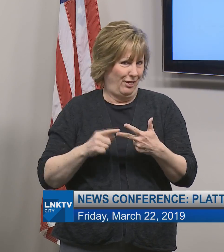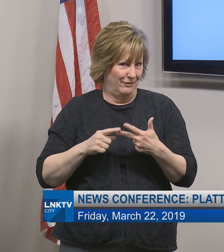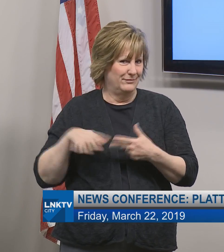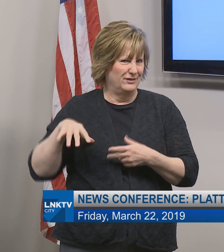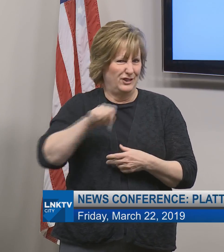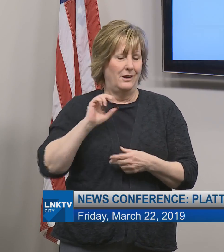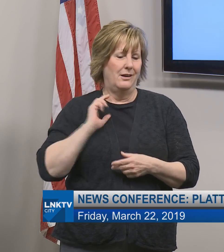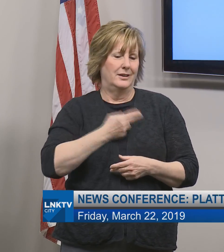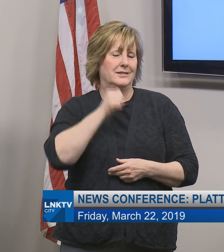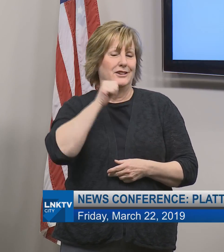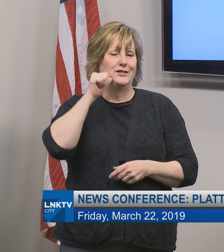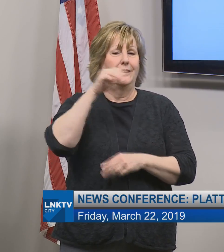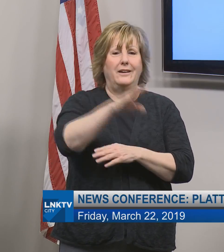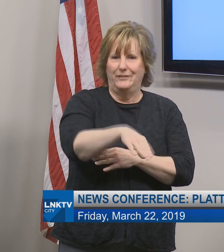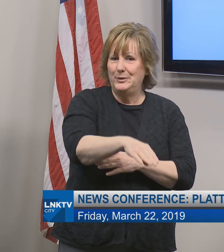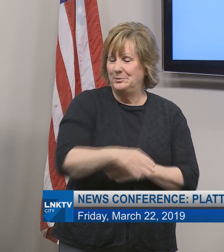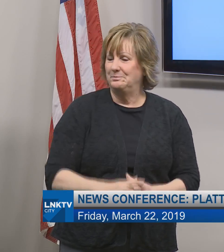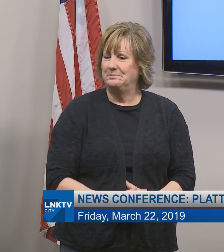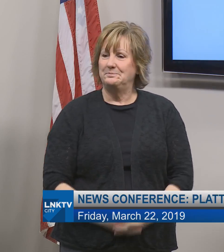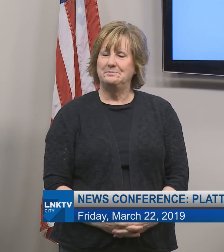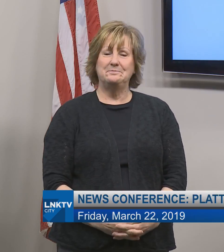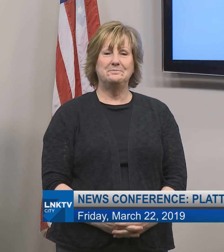or yesterday afternoon.